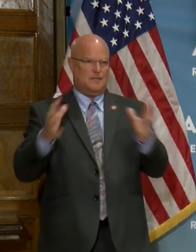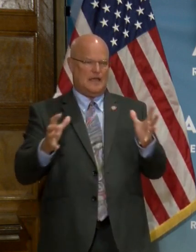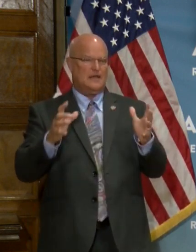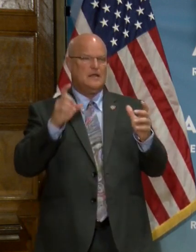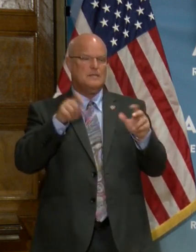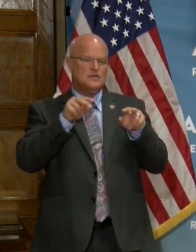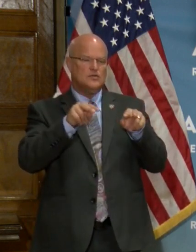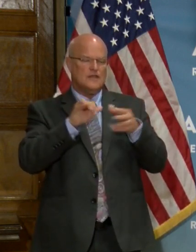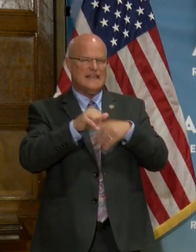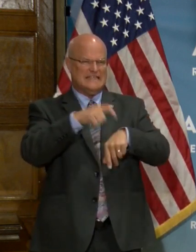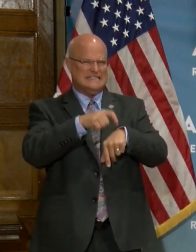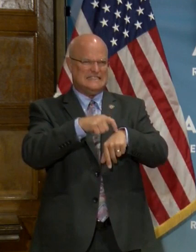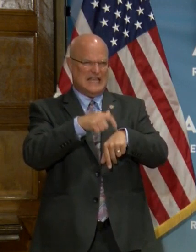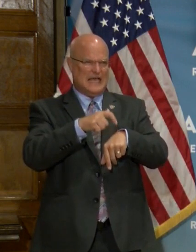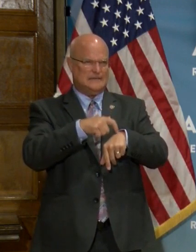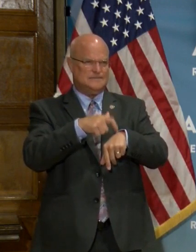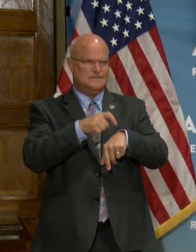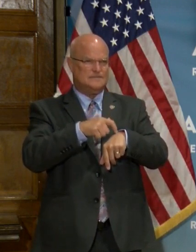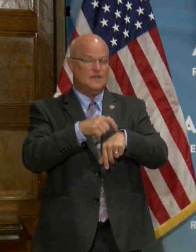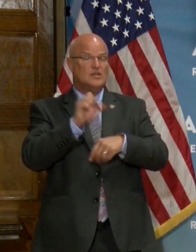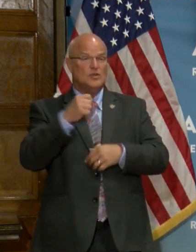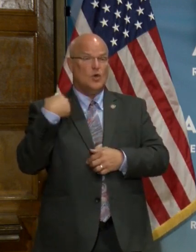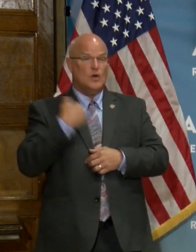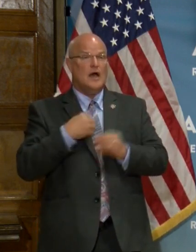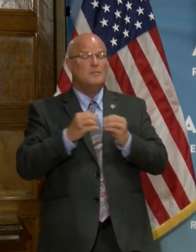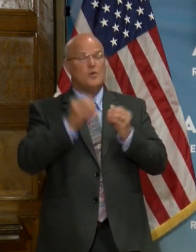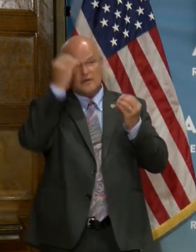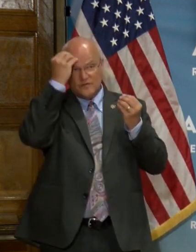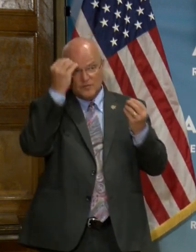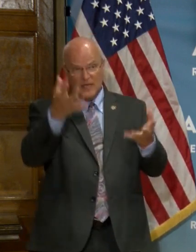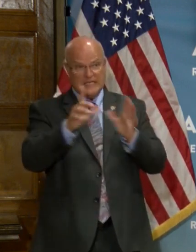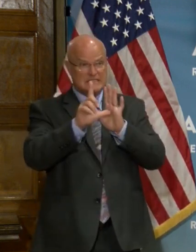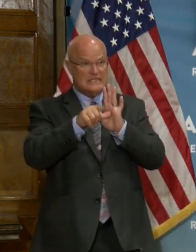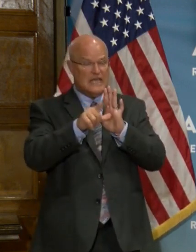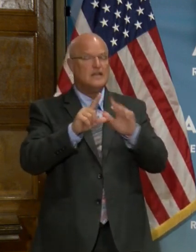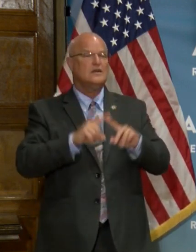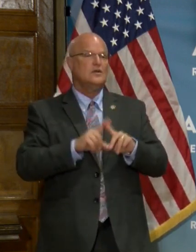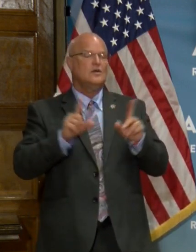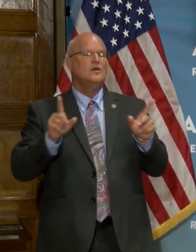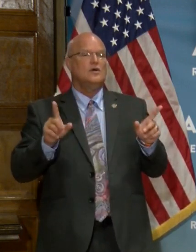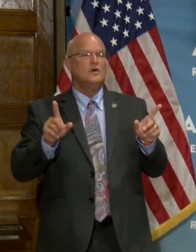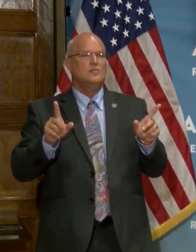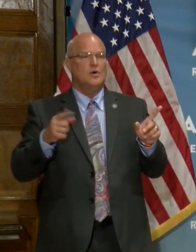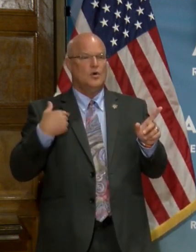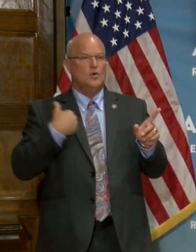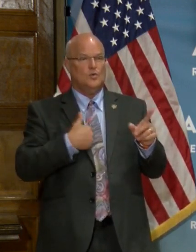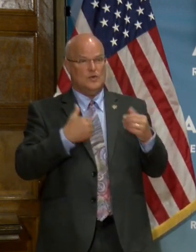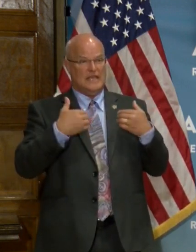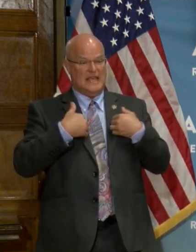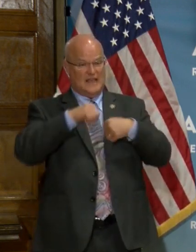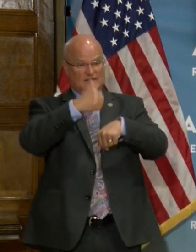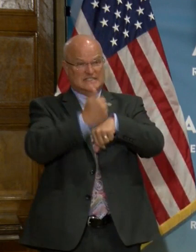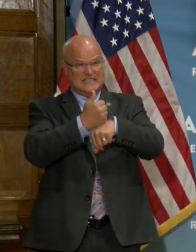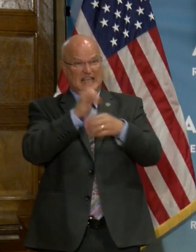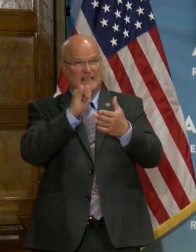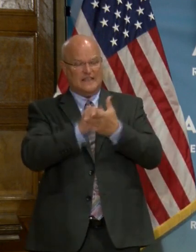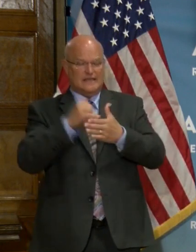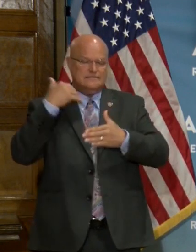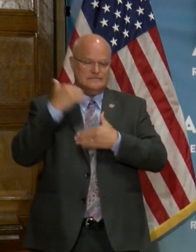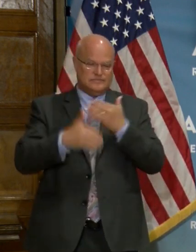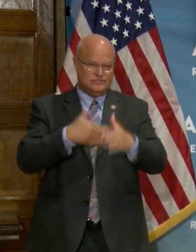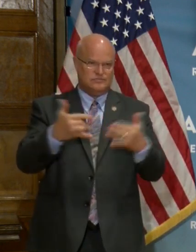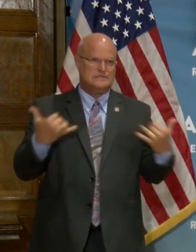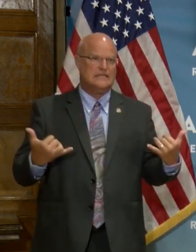going to have to look at that time frame, so we'll have more information later, but we have set that in motion